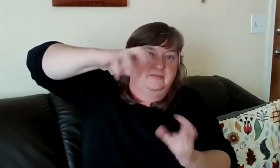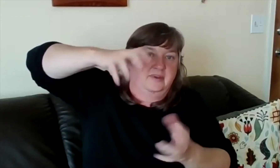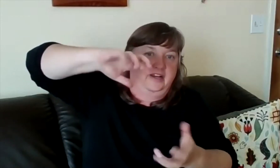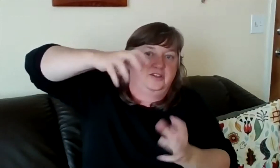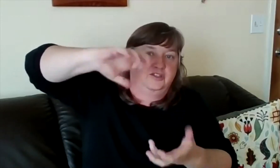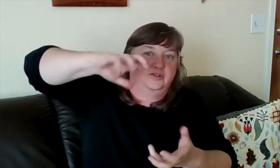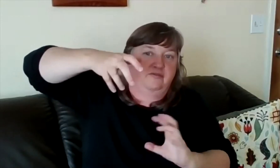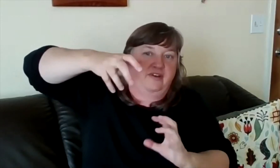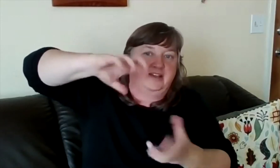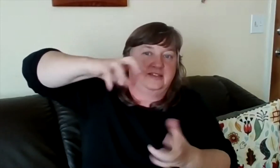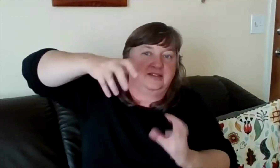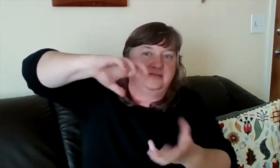and you just do it fast.